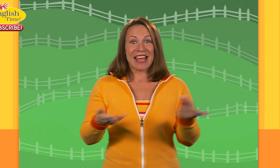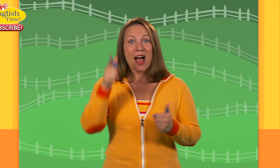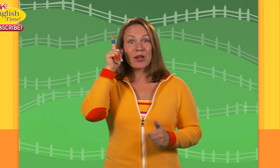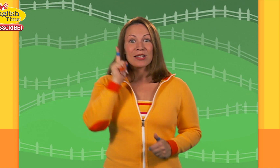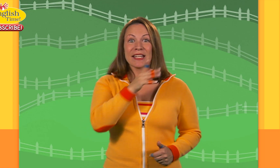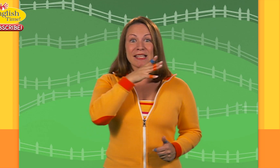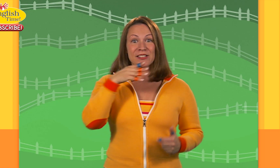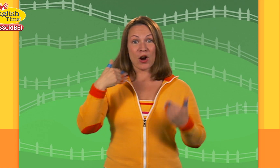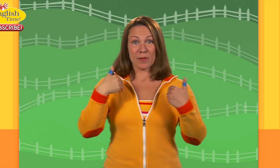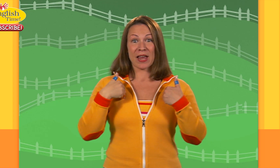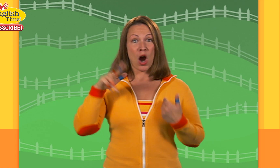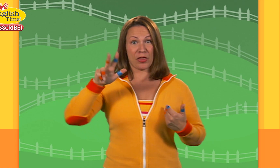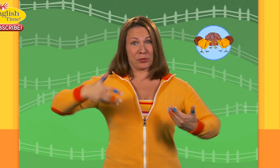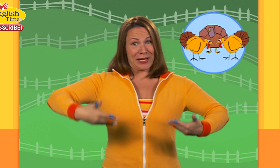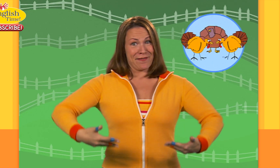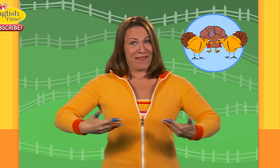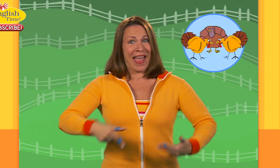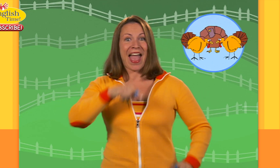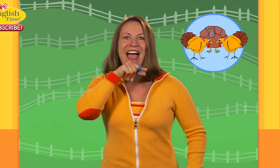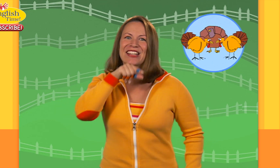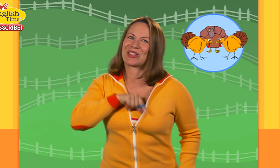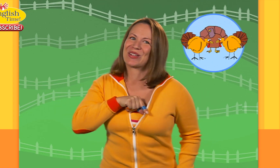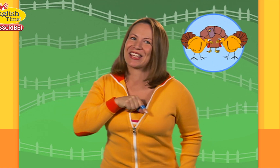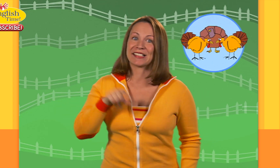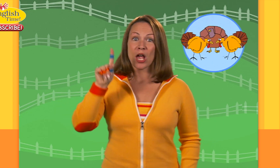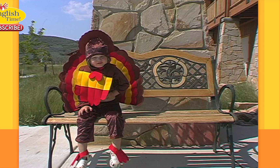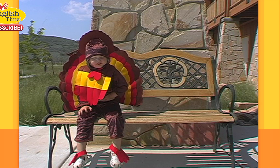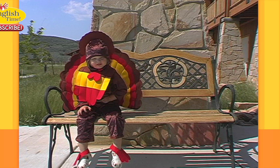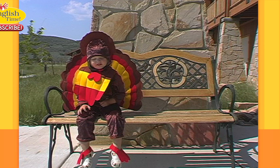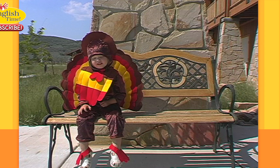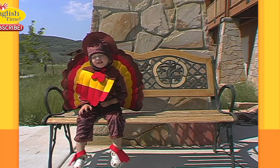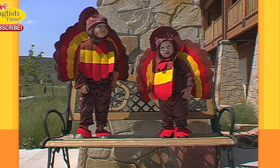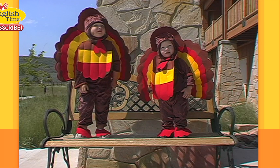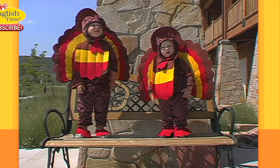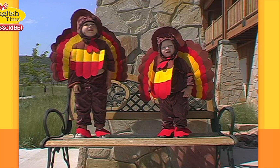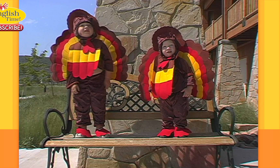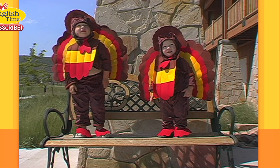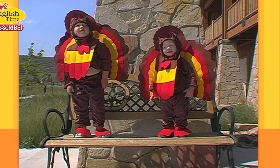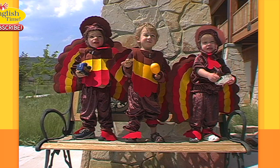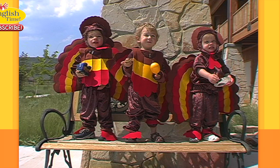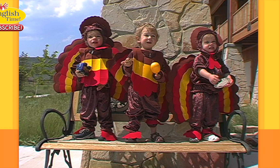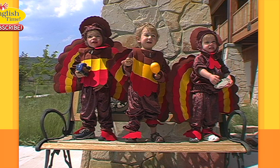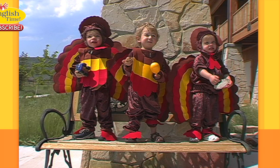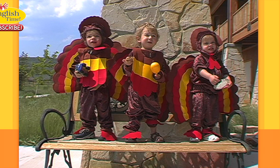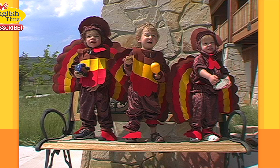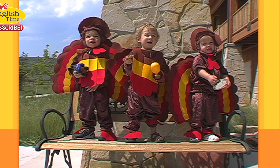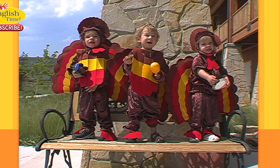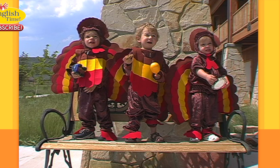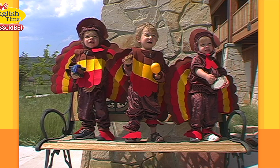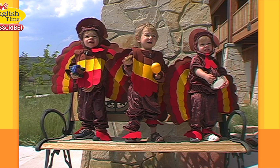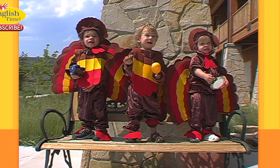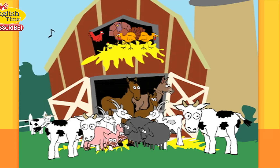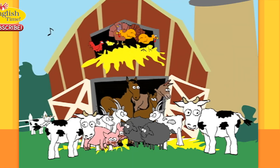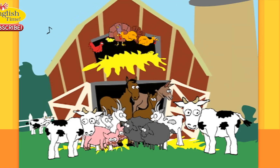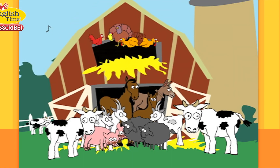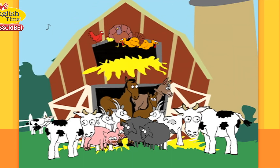down on Leahs Farm there are 3 fat turkeys, 1 fat, 2 fat, 3 fat turkeys, and they all